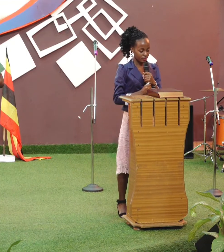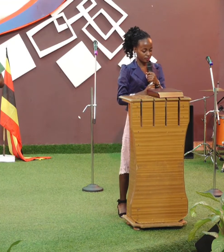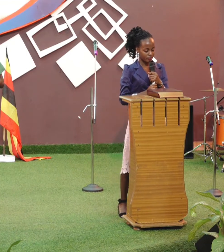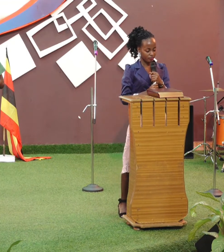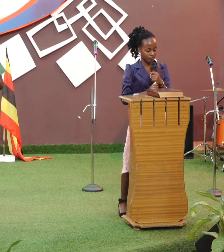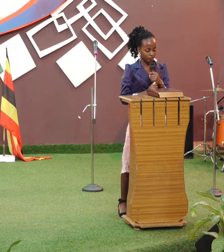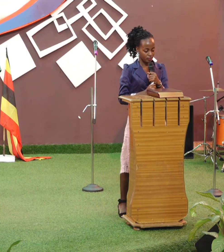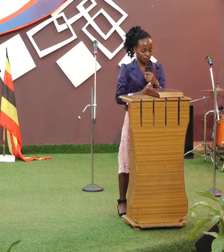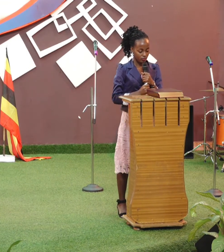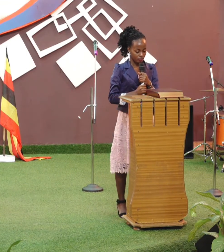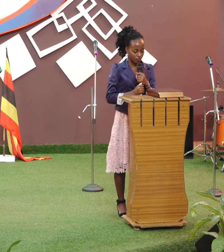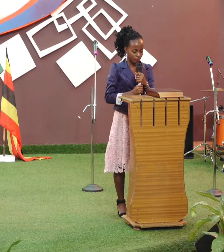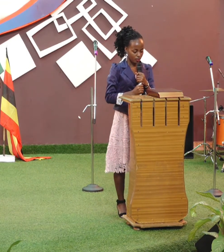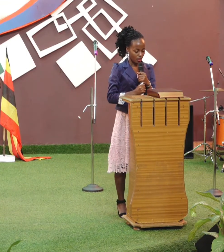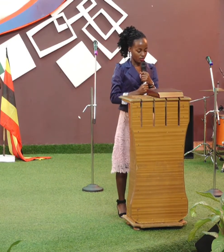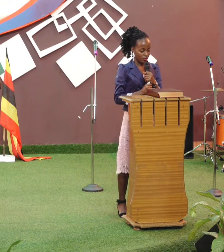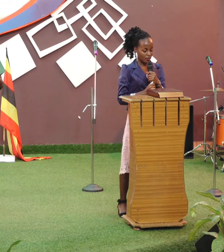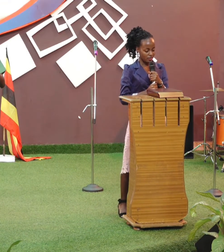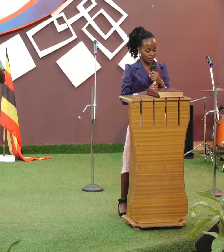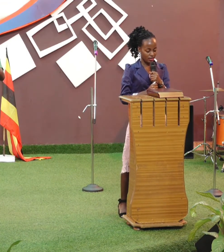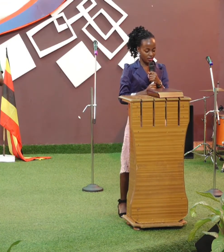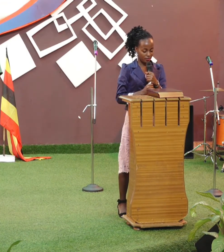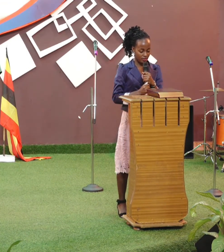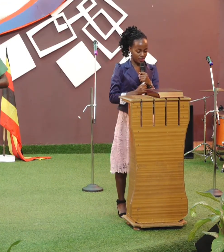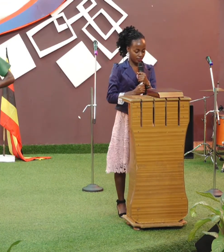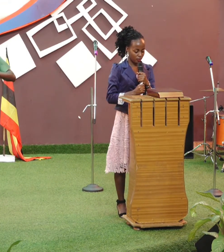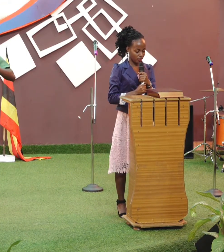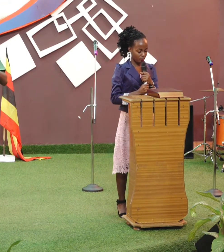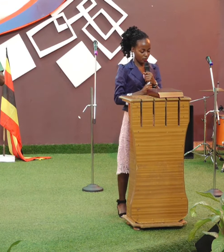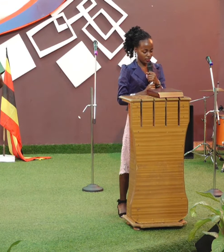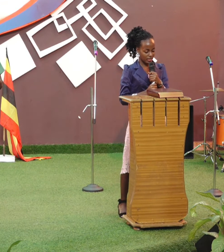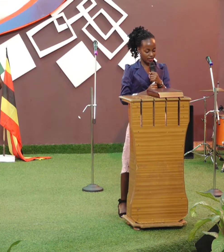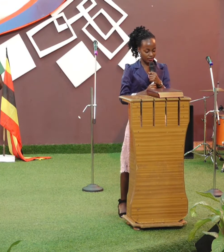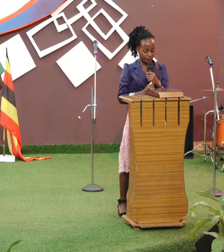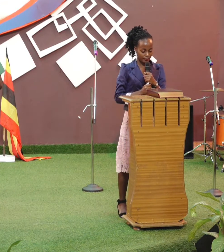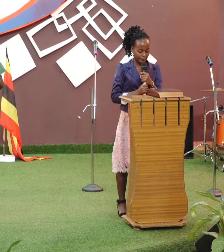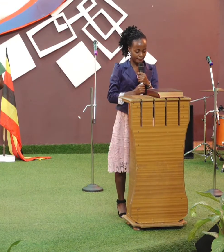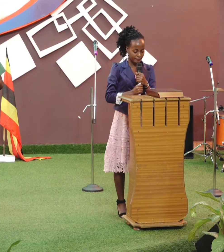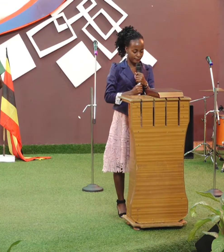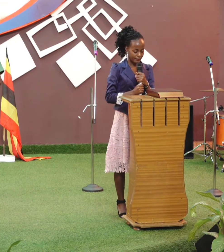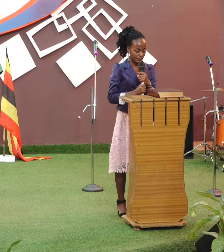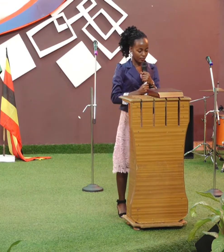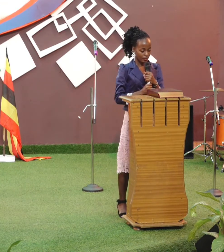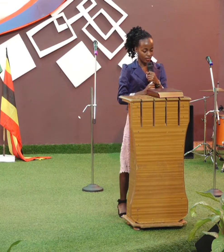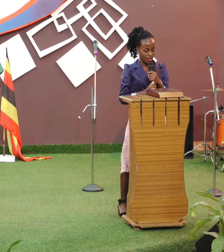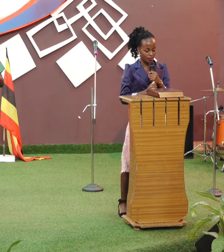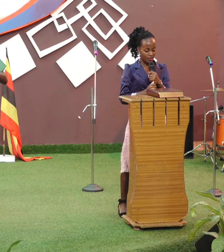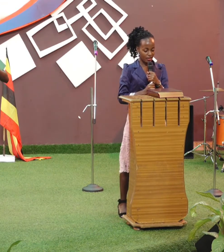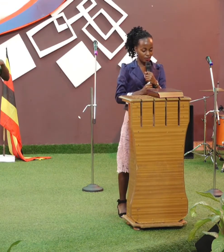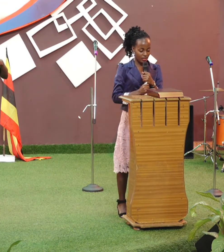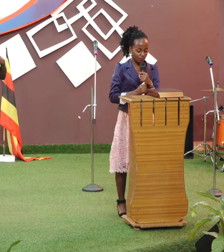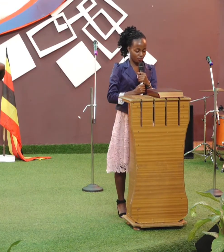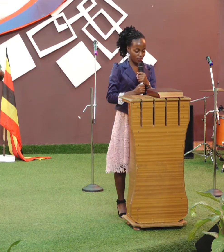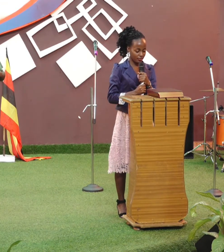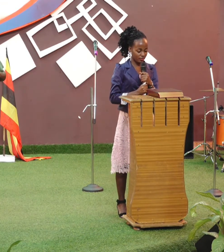Bible egambye nti obulamu n'okufa bibeera ku lulimi. The Bible said the life and death are on the power of the tongue. Naye era bisookera eri munda mu mutima. But